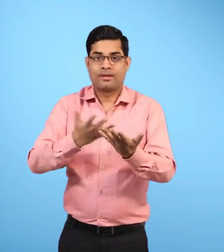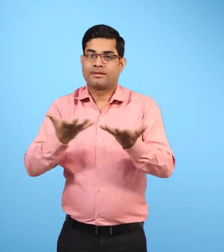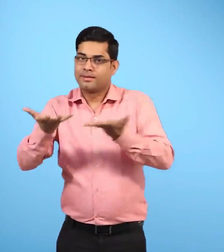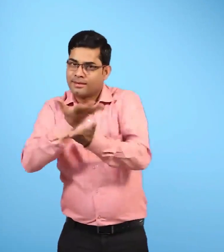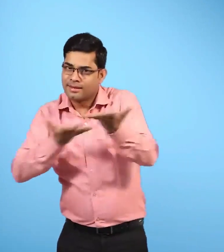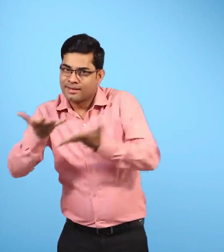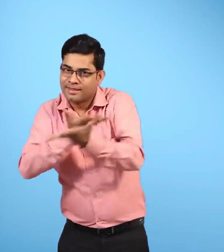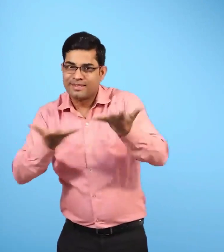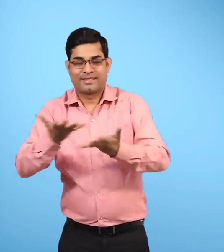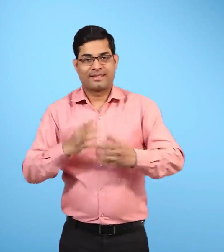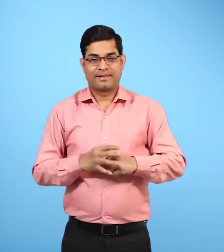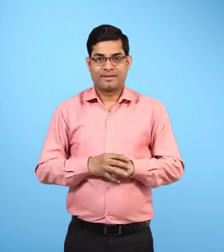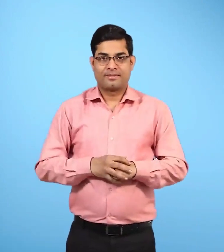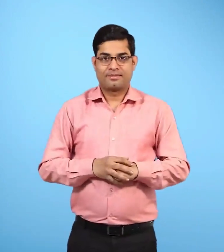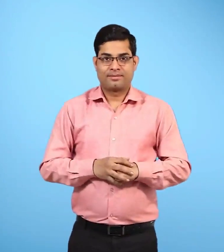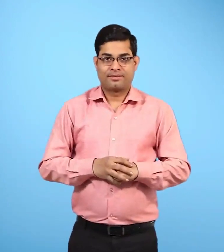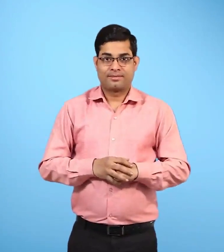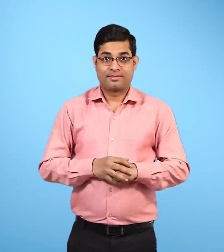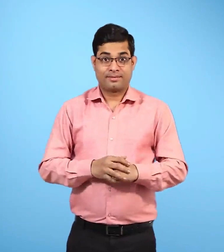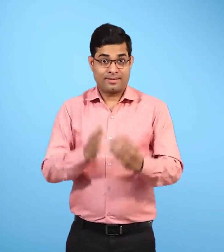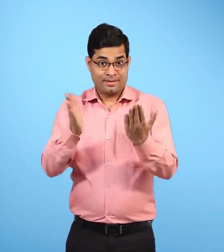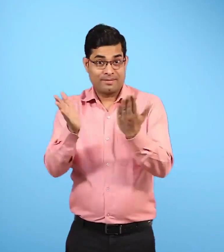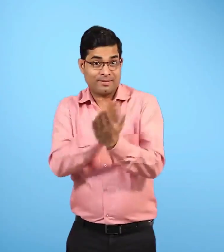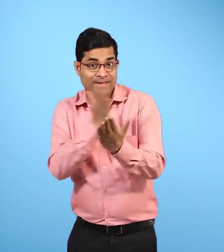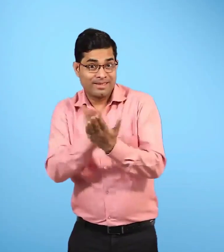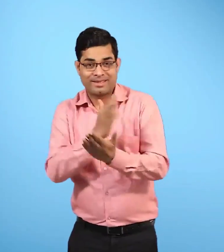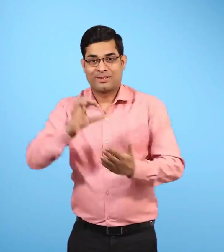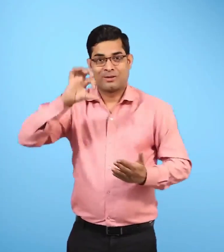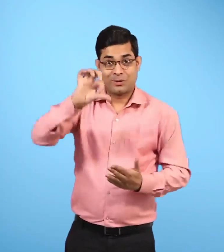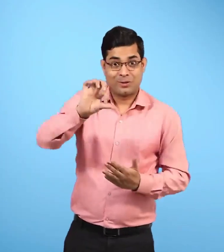Recite and discuss. Page 95.